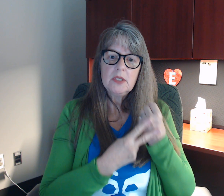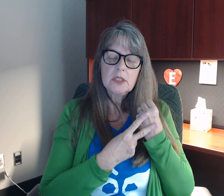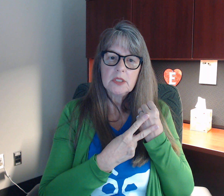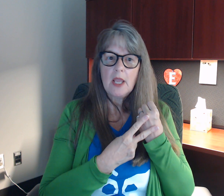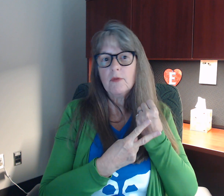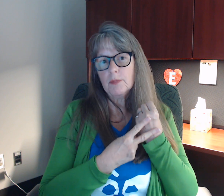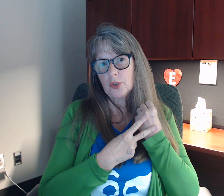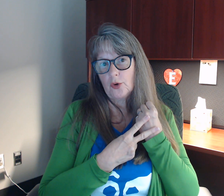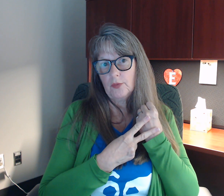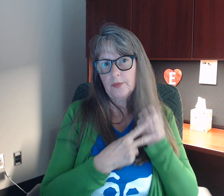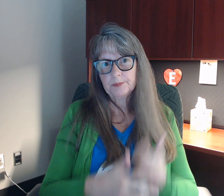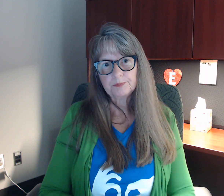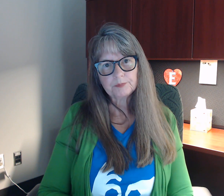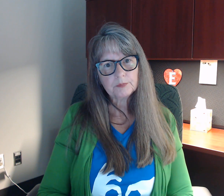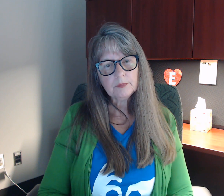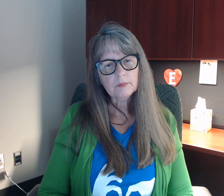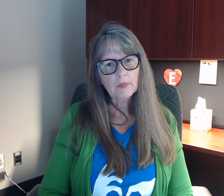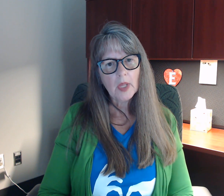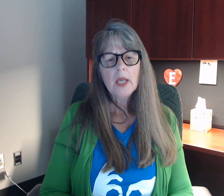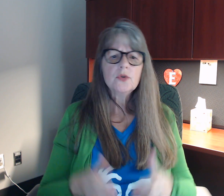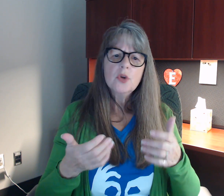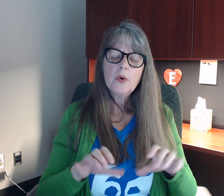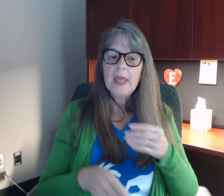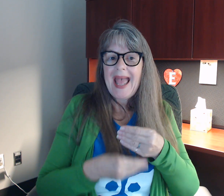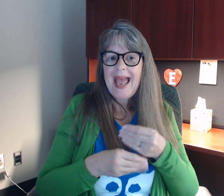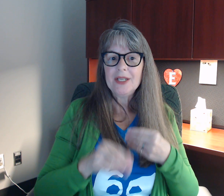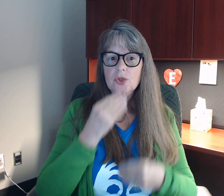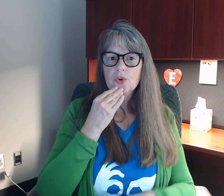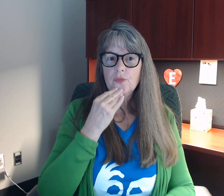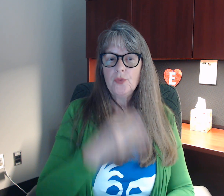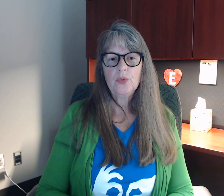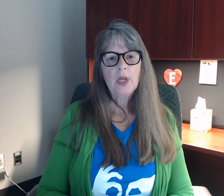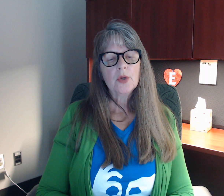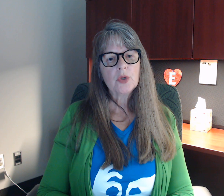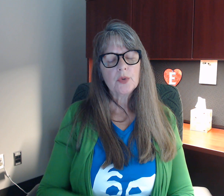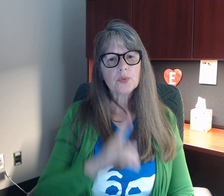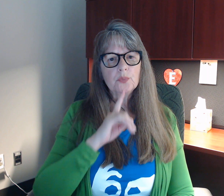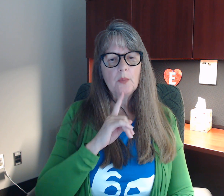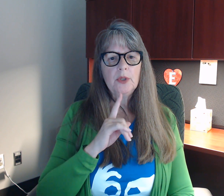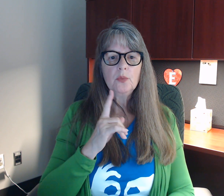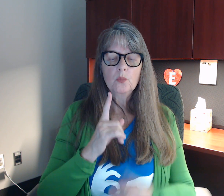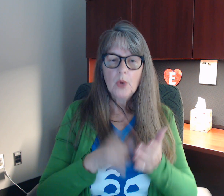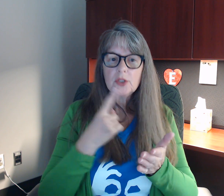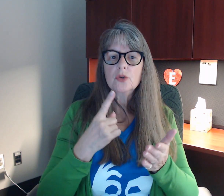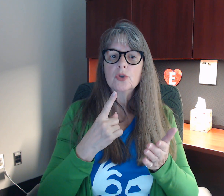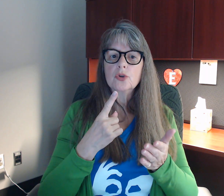to save or preserve. So you don't want that added to your food. So it's once you